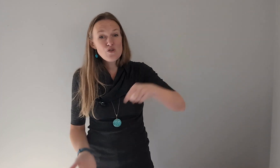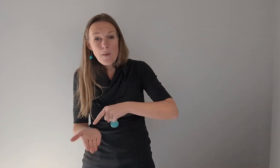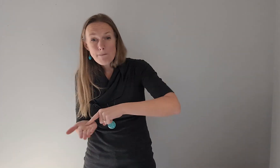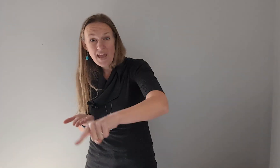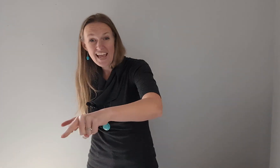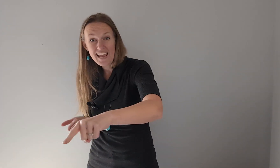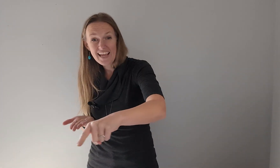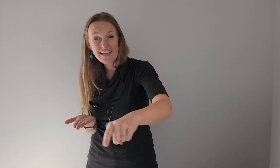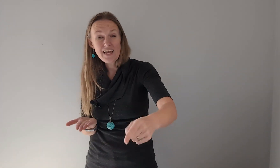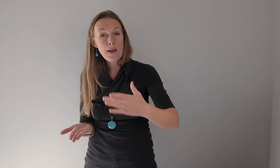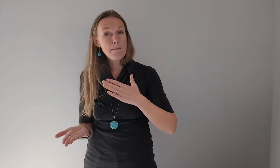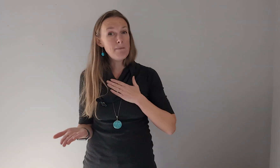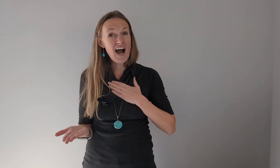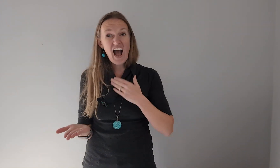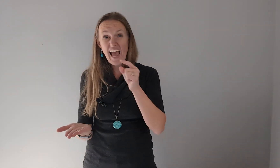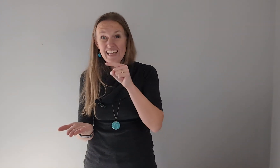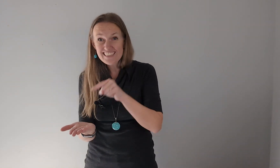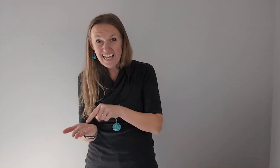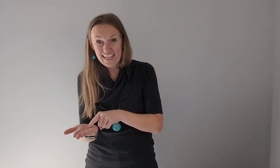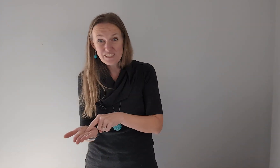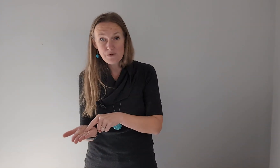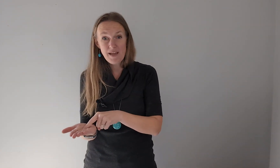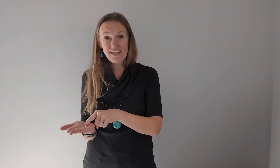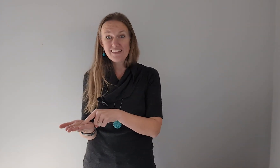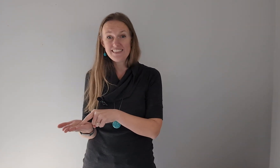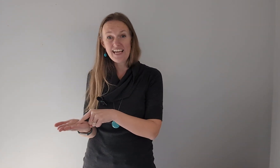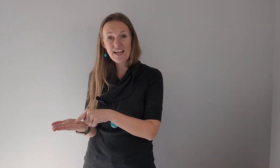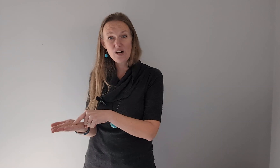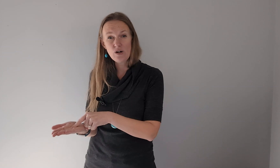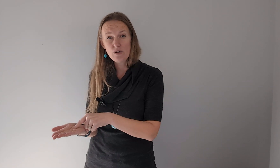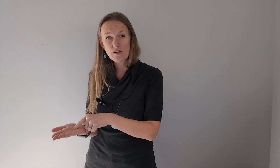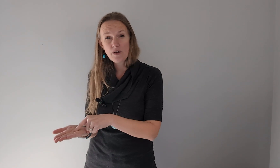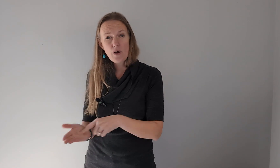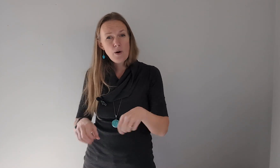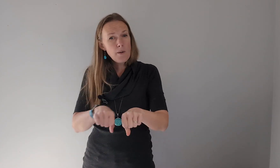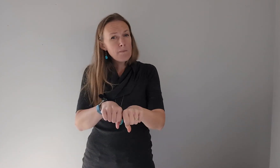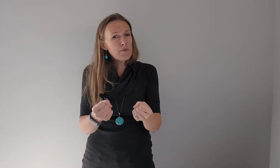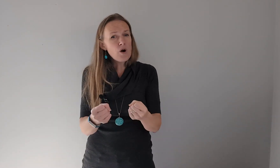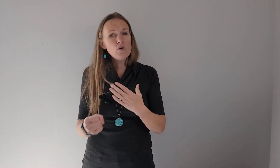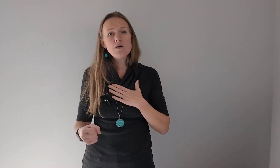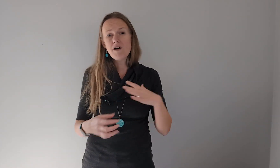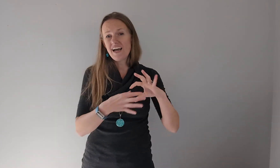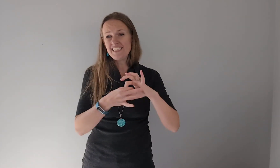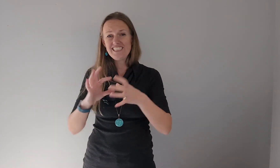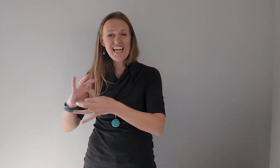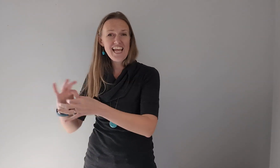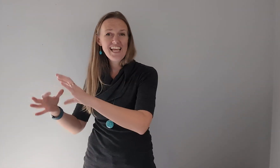you paid my debt. You paid the debt I owed, broke my